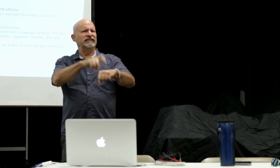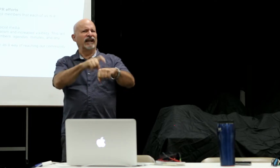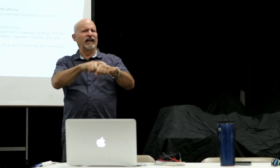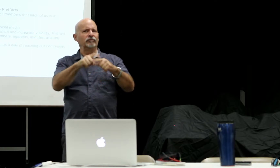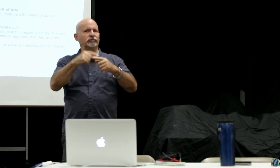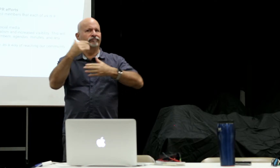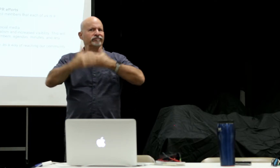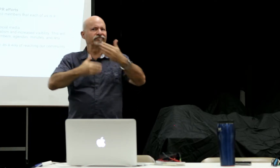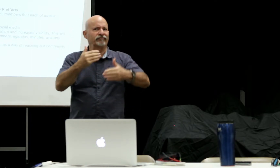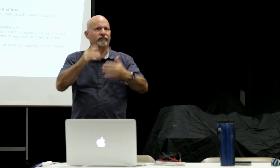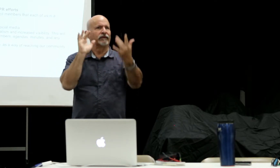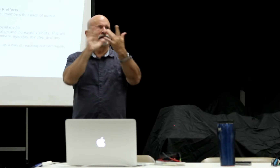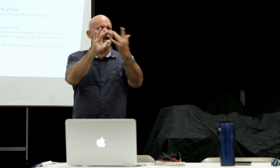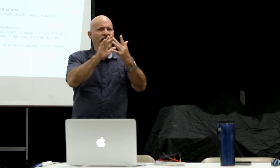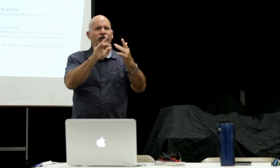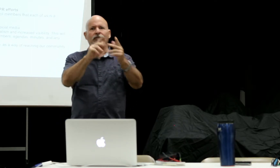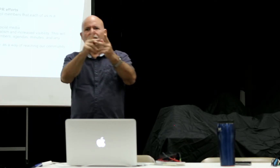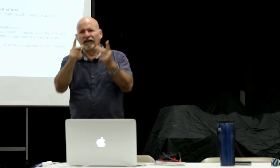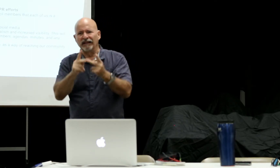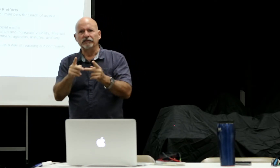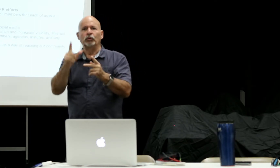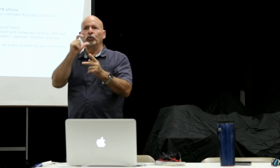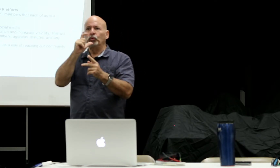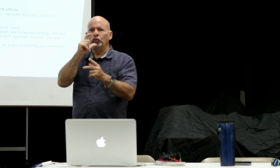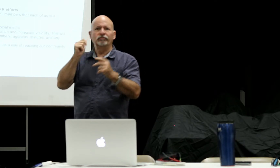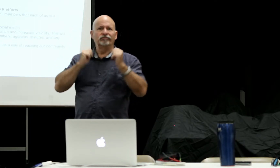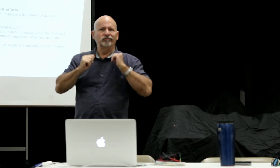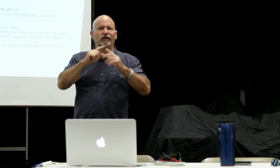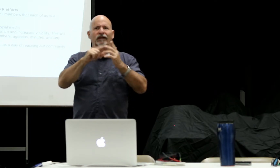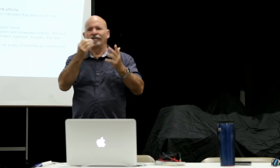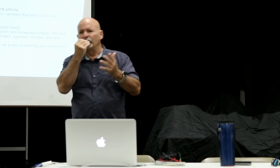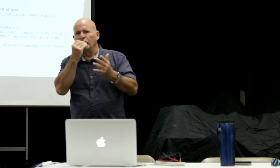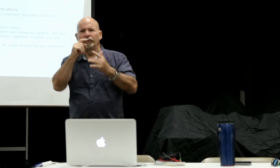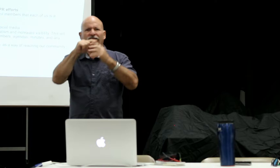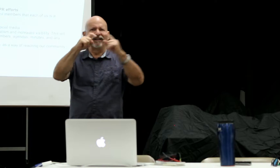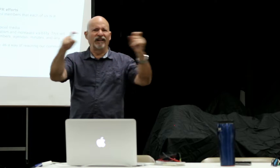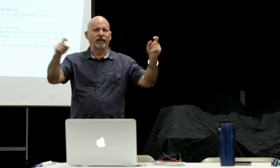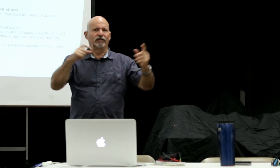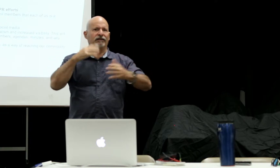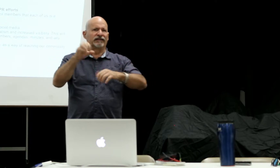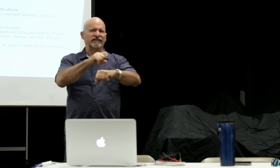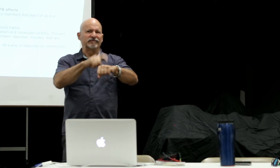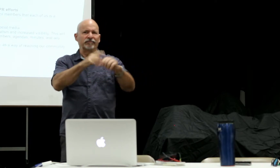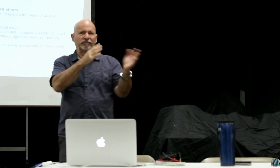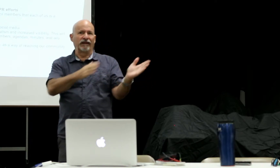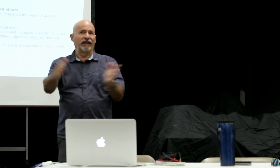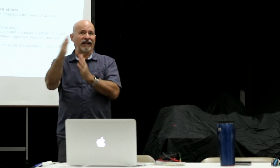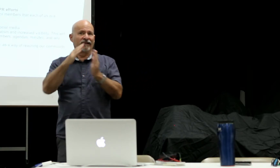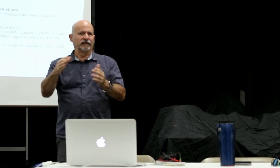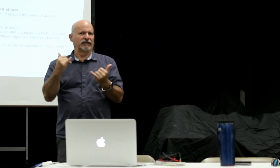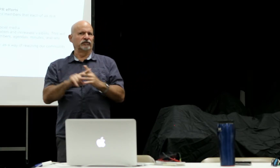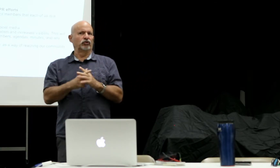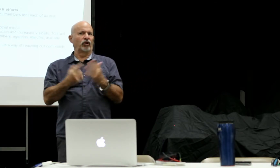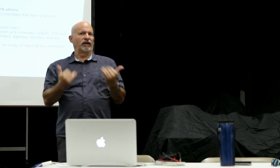are planning now. It takes time to reach out to facilities and vendors and all of that. So it does take time